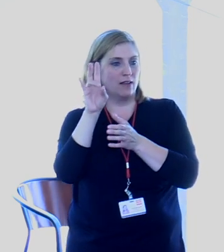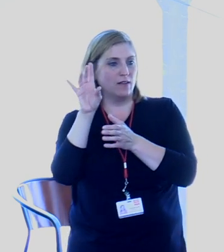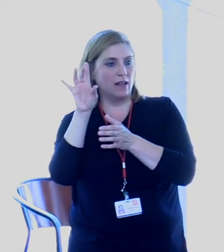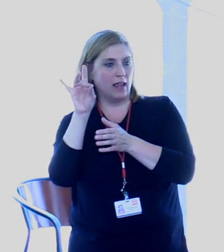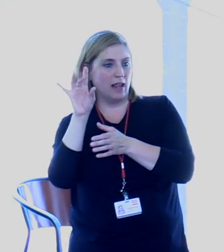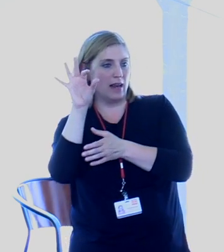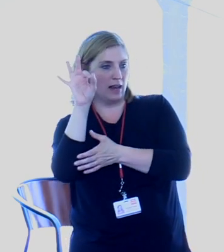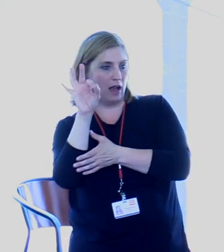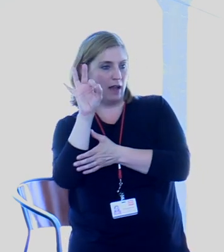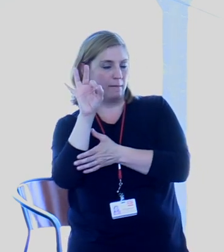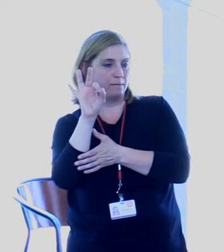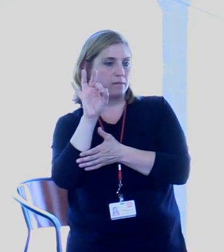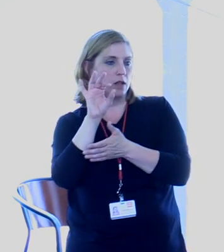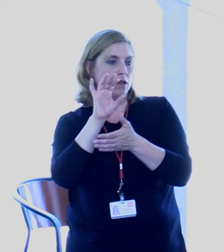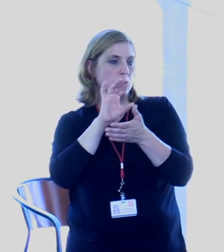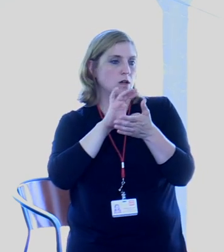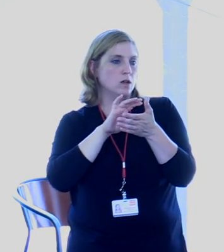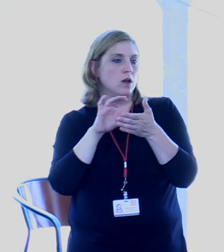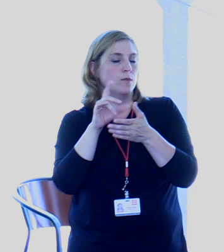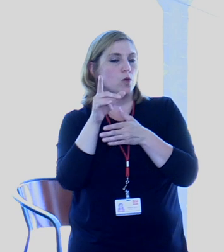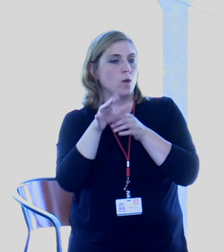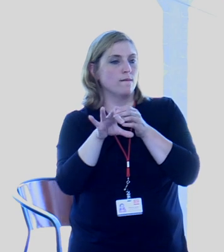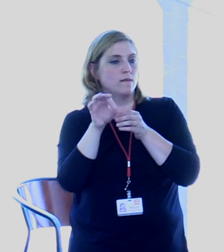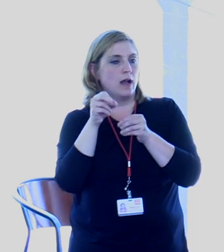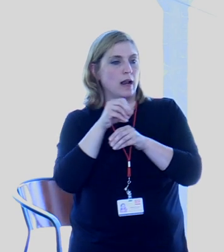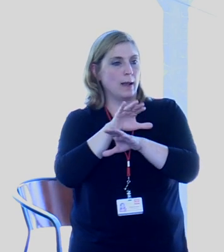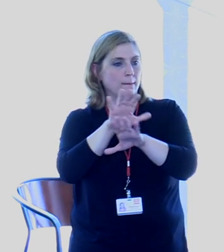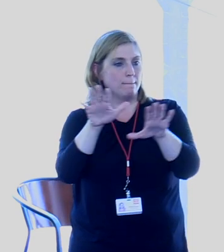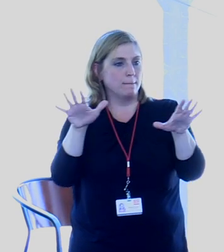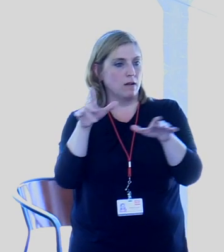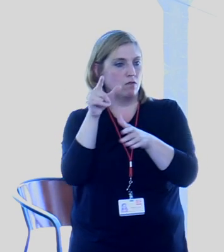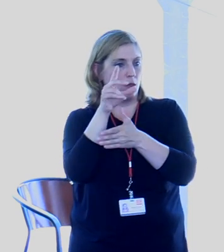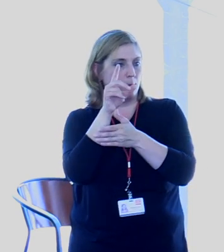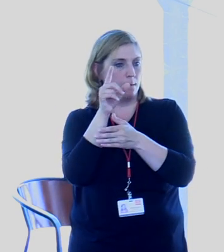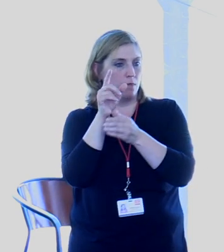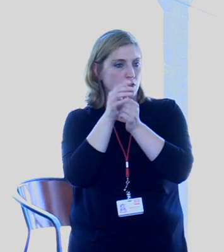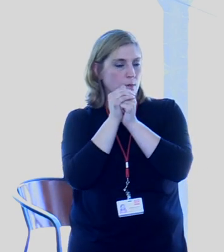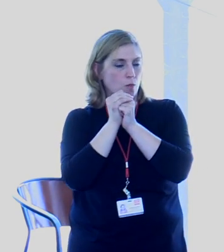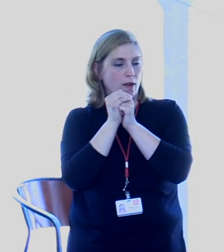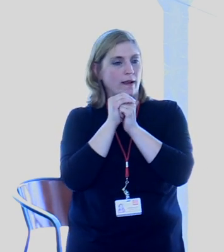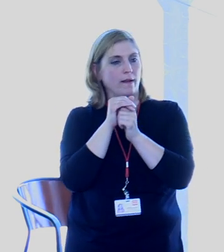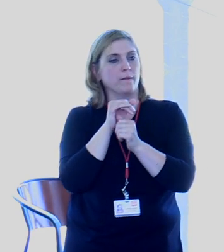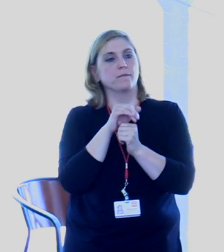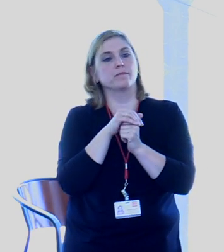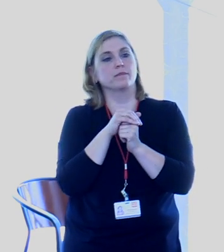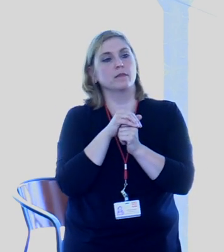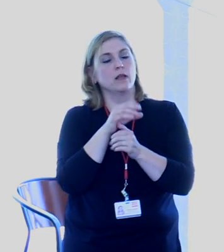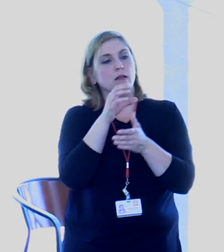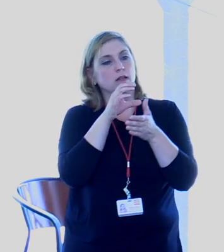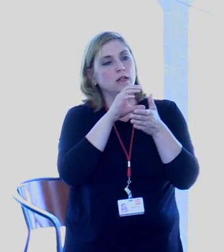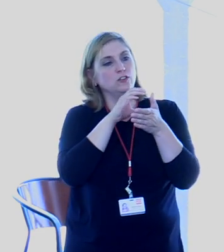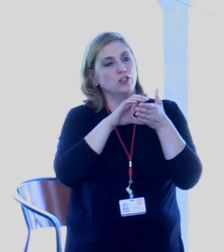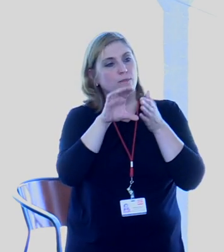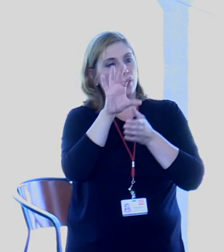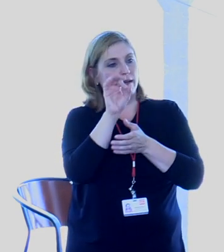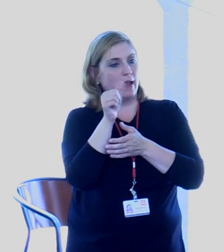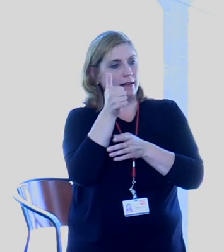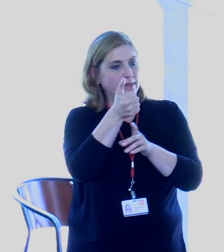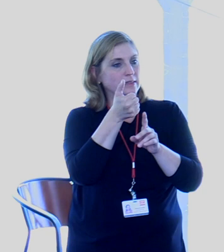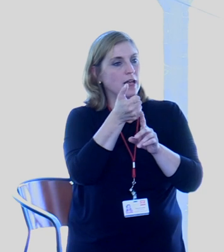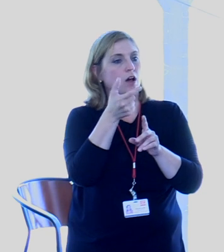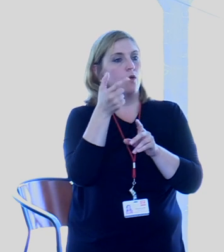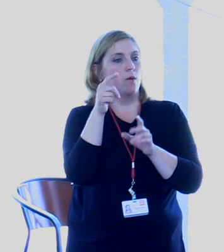and 9, we get a magnificent expansion of what this prayer actually is. And in chapter 9 itself, we